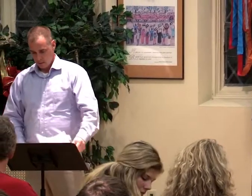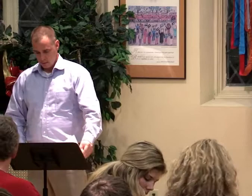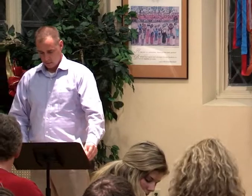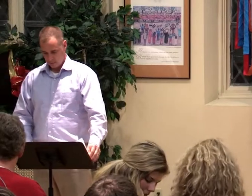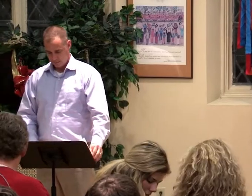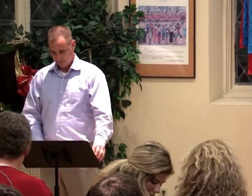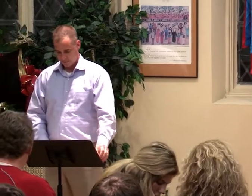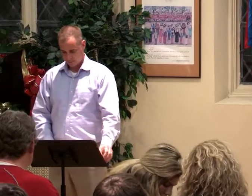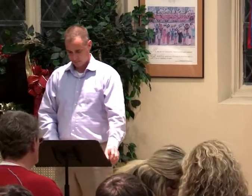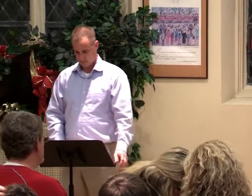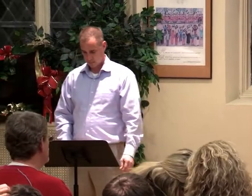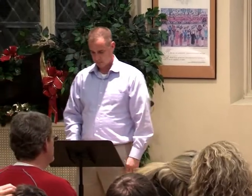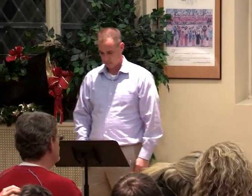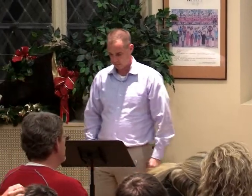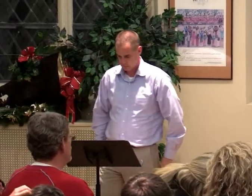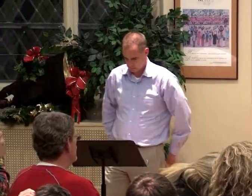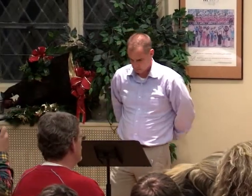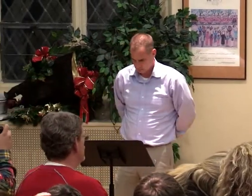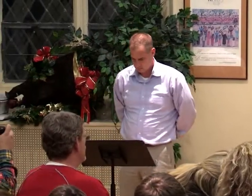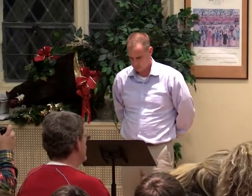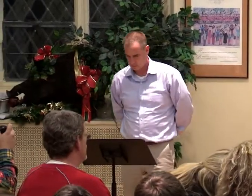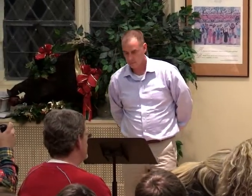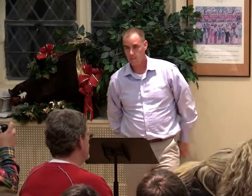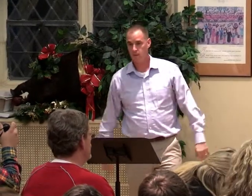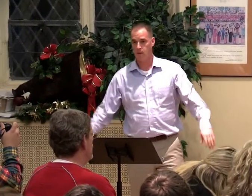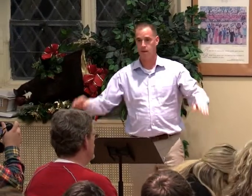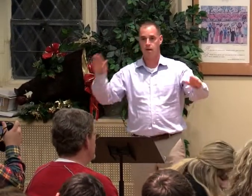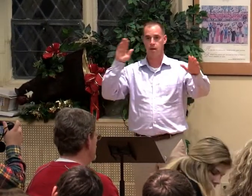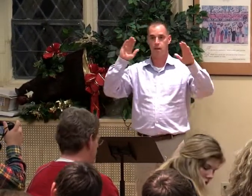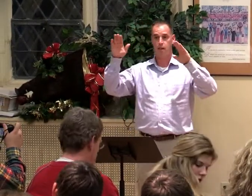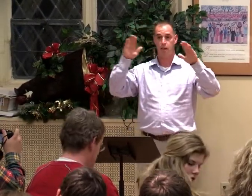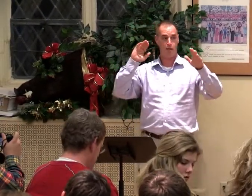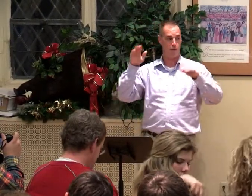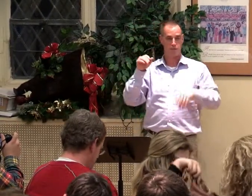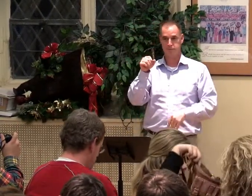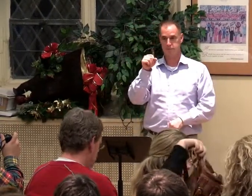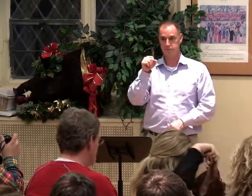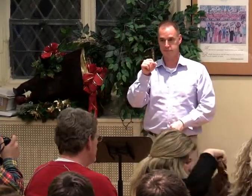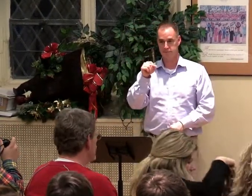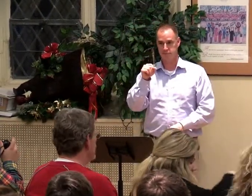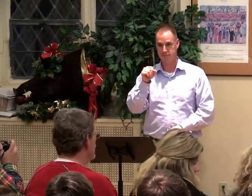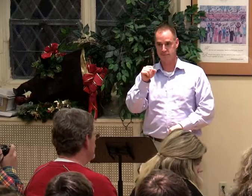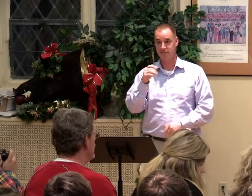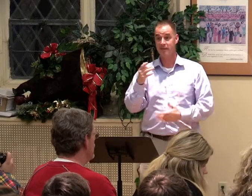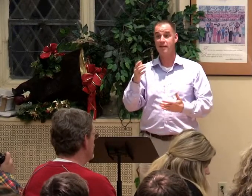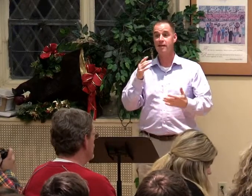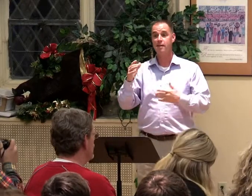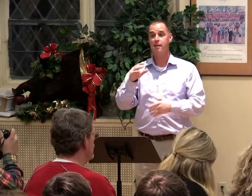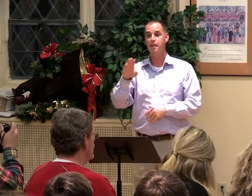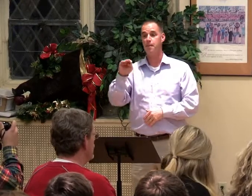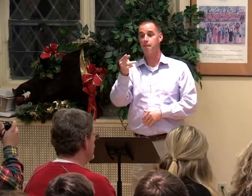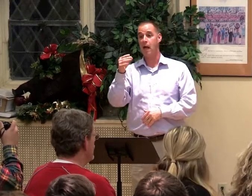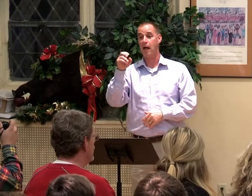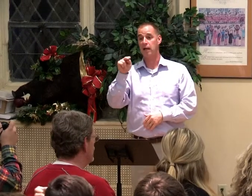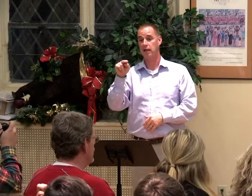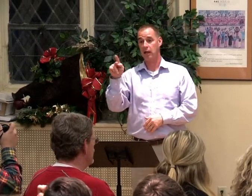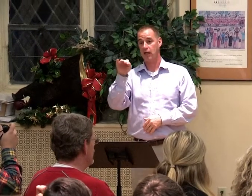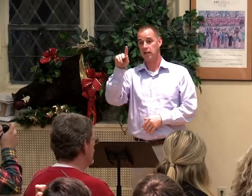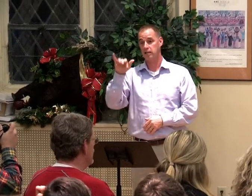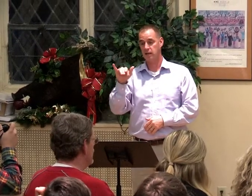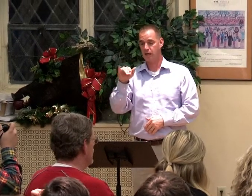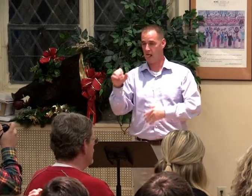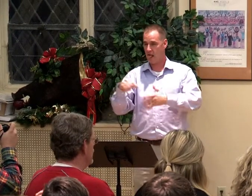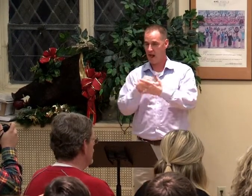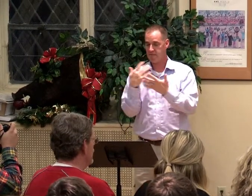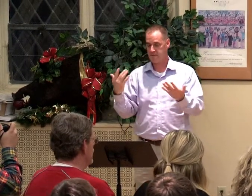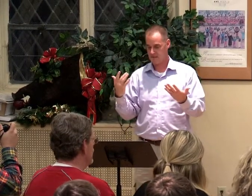Hello, I'm a little shorter or taller than Pam. My name is Megan Kelting, and this is Everything We